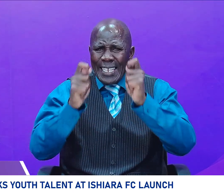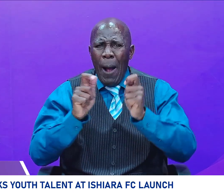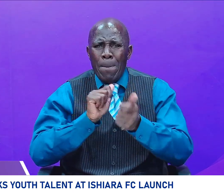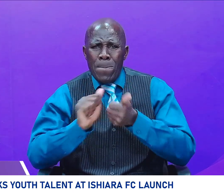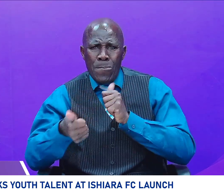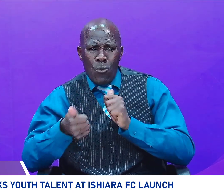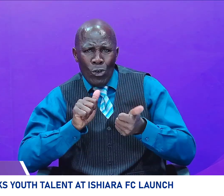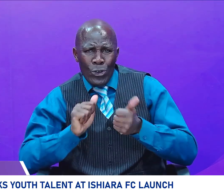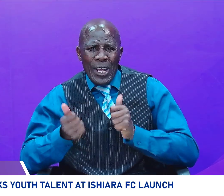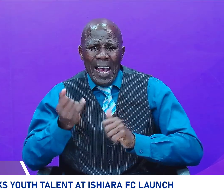fields.